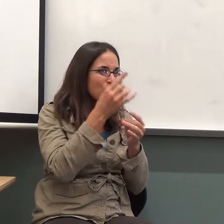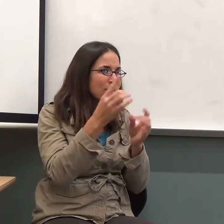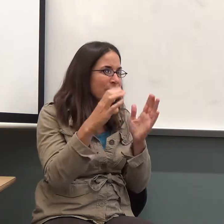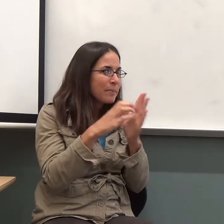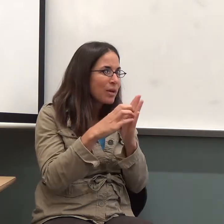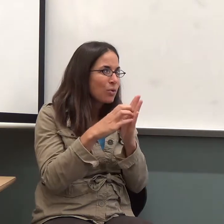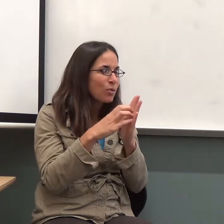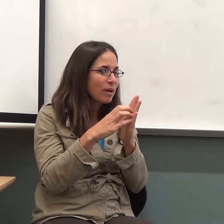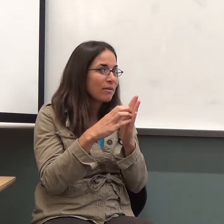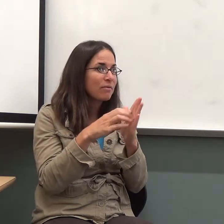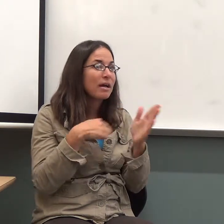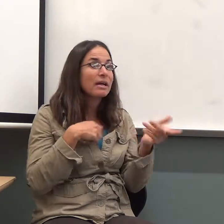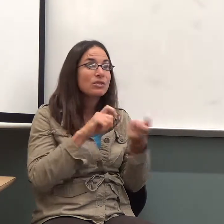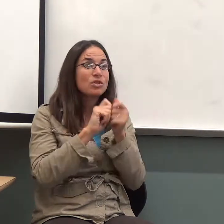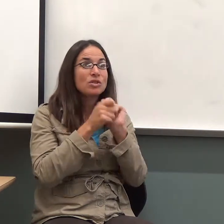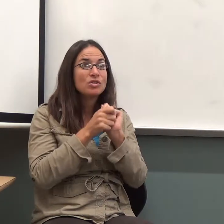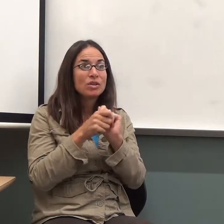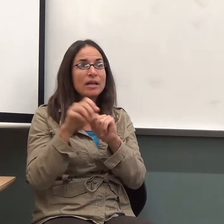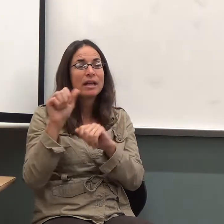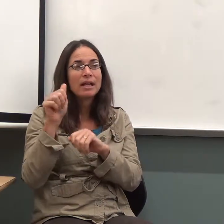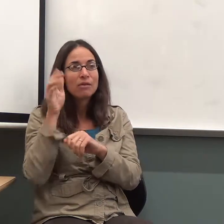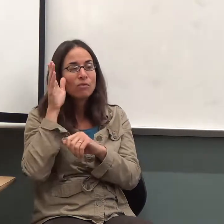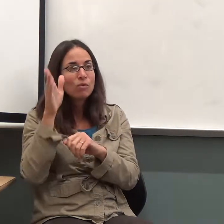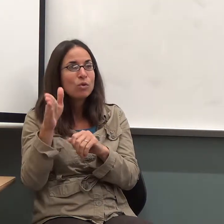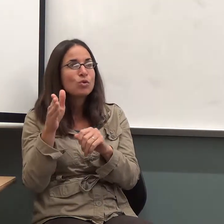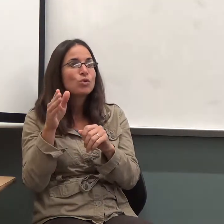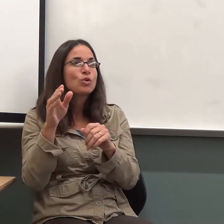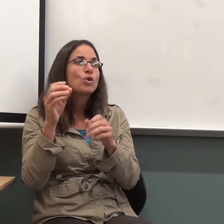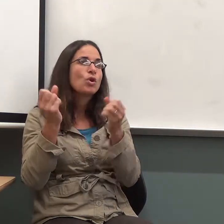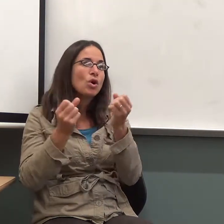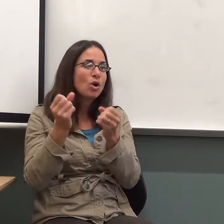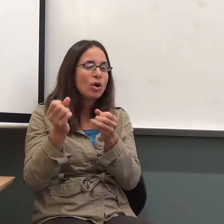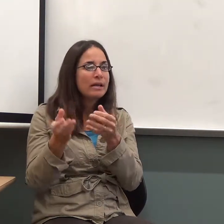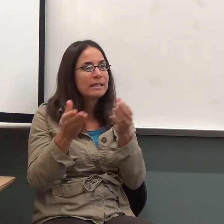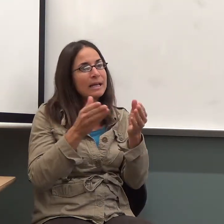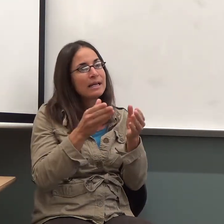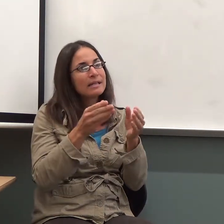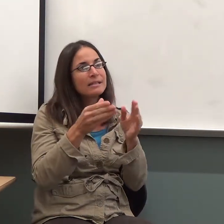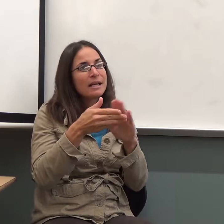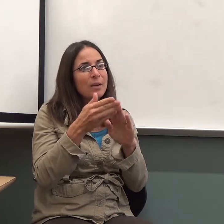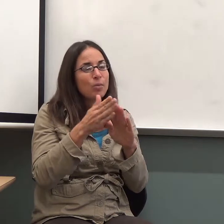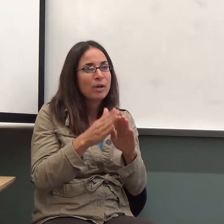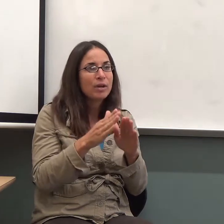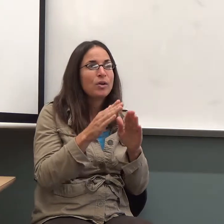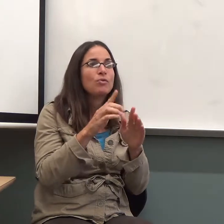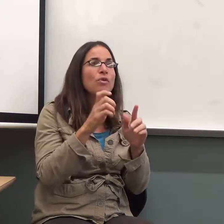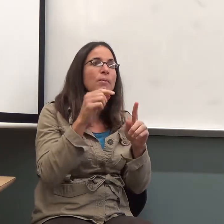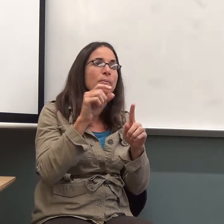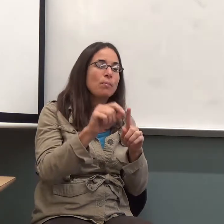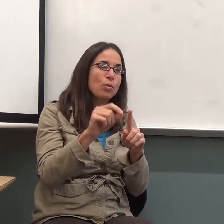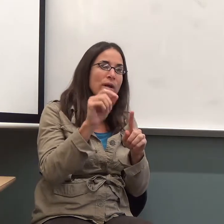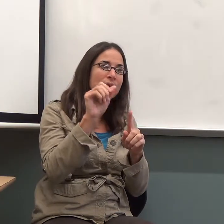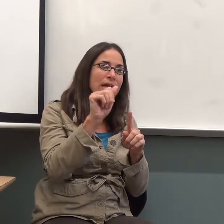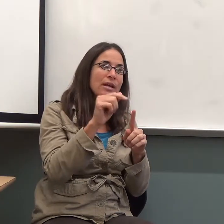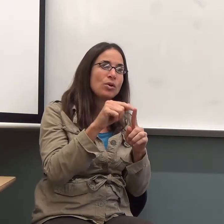I said a future car takes the operator from point A to B without touching the steering wheel, now I have something interesting to read